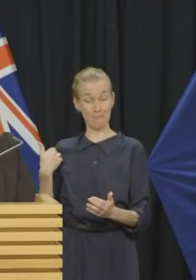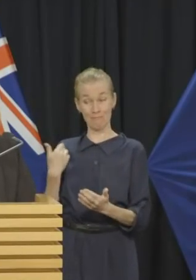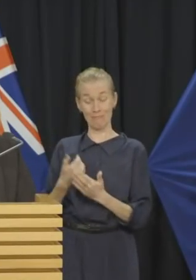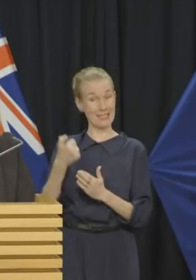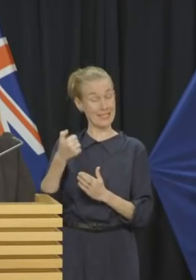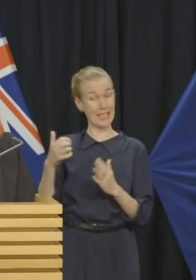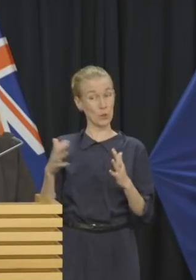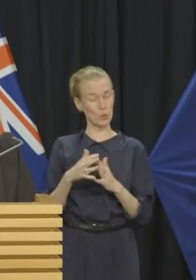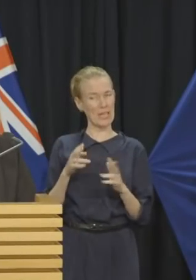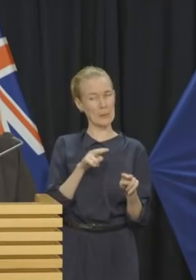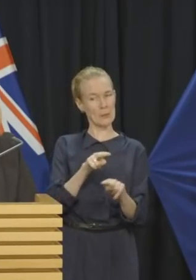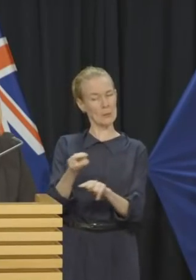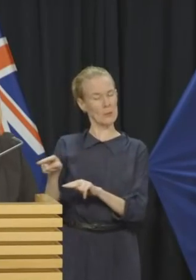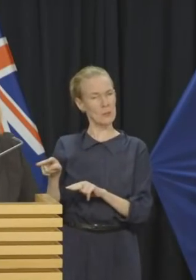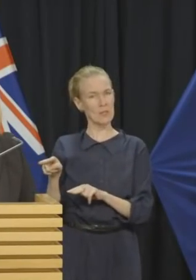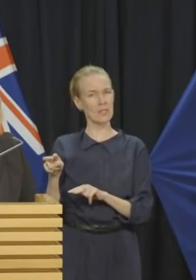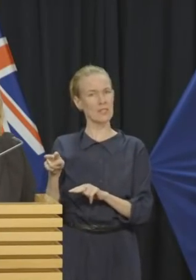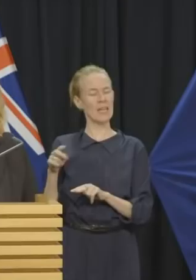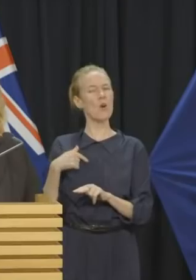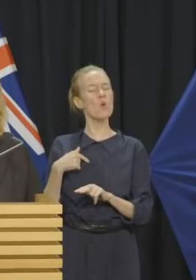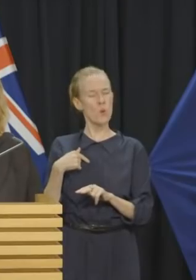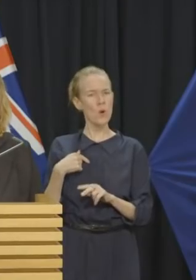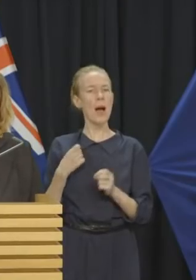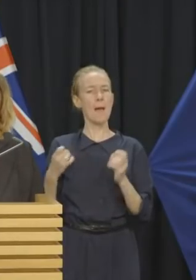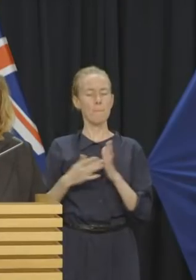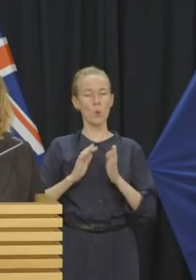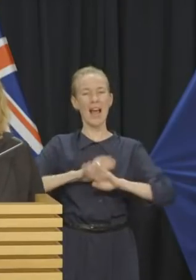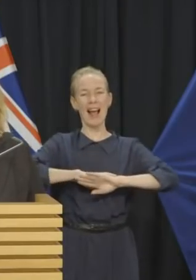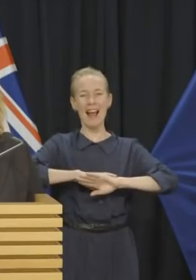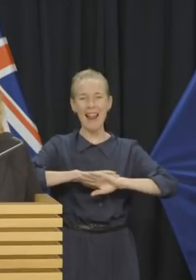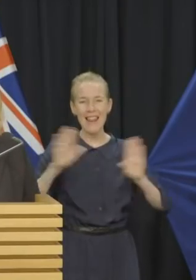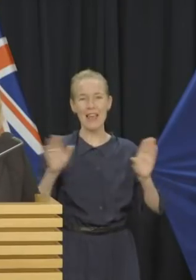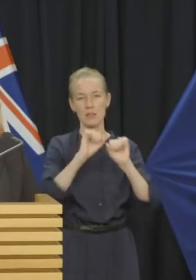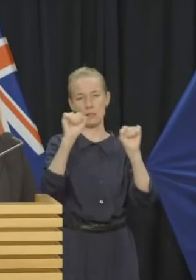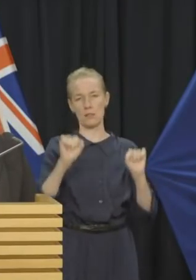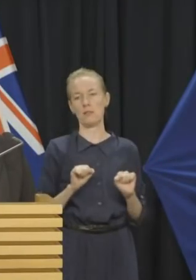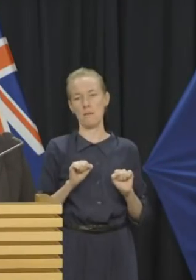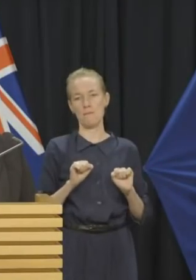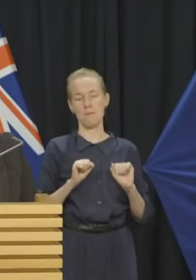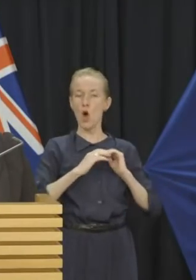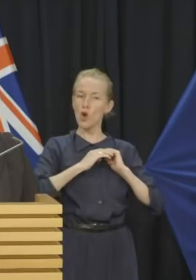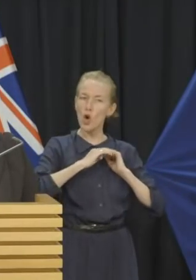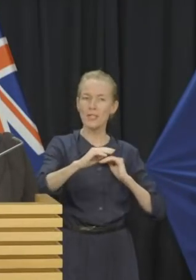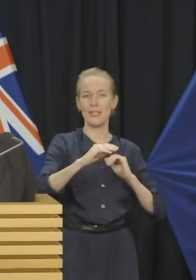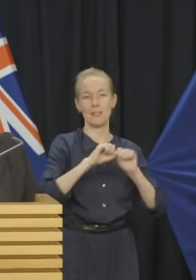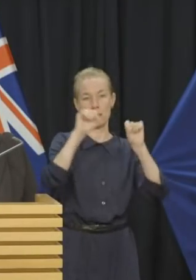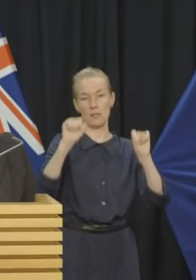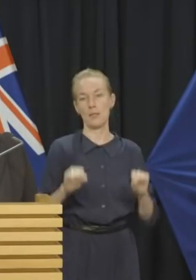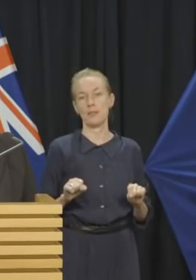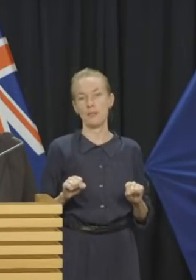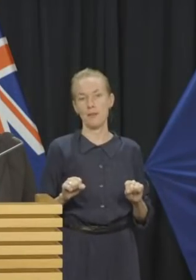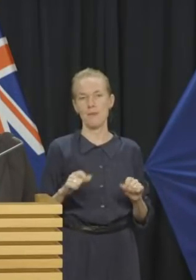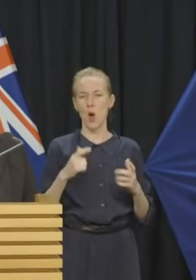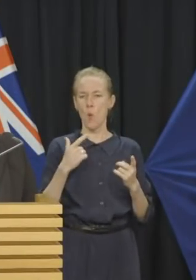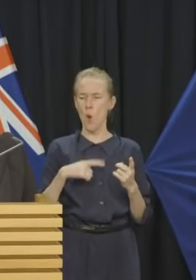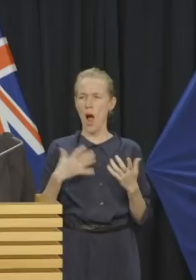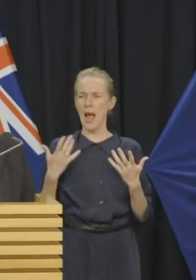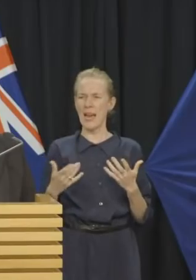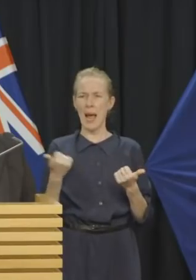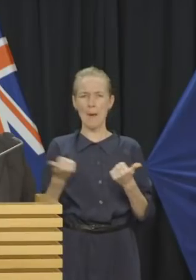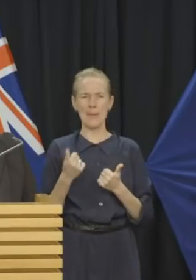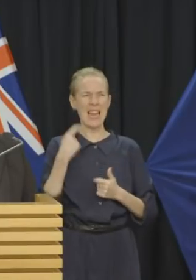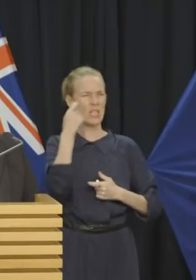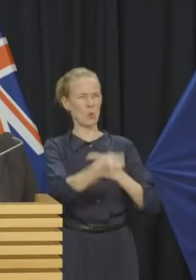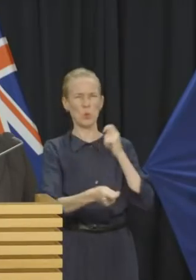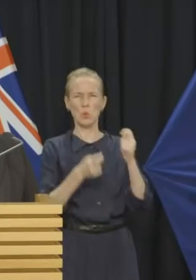of the things that is incredibly important is that we have stability and consistency around our managed isolation facilities so